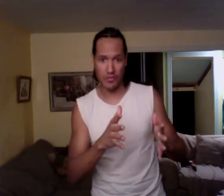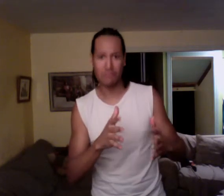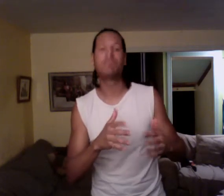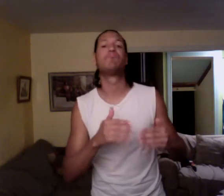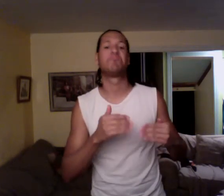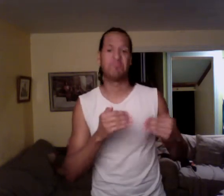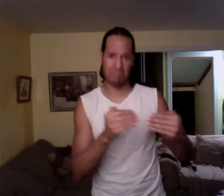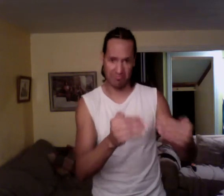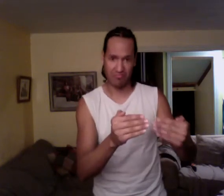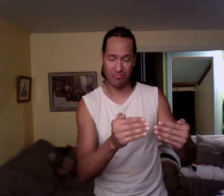not to.